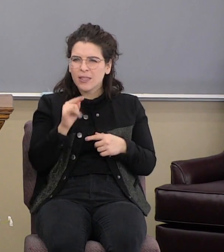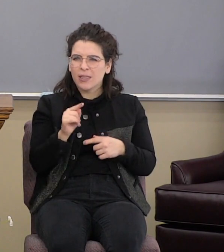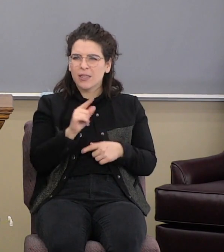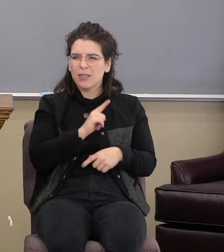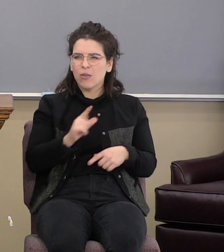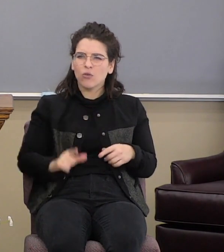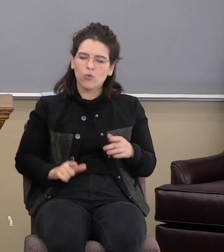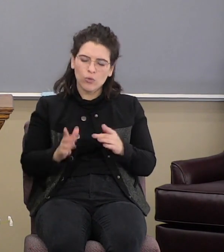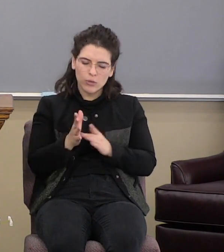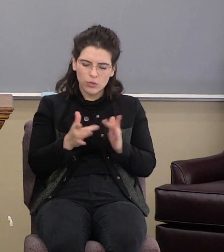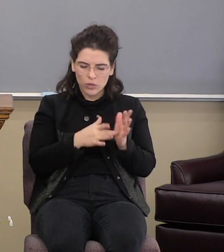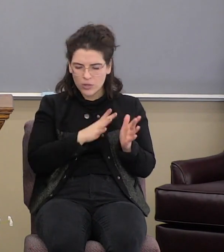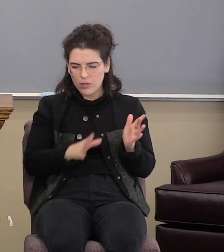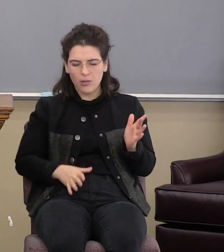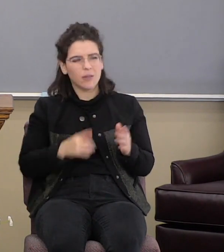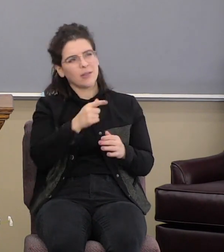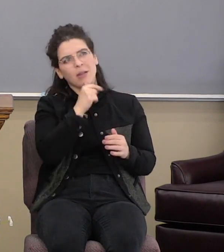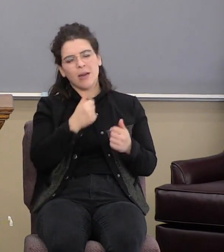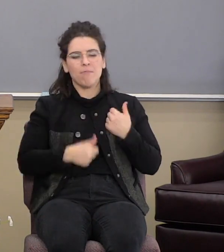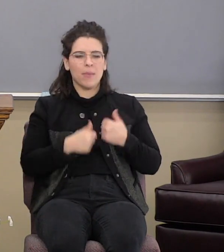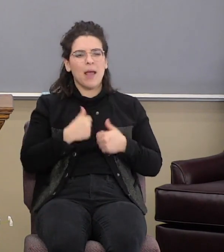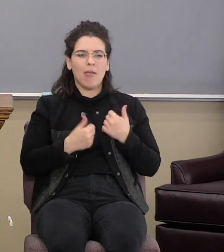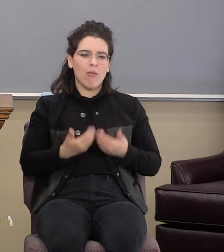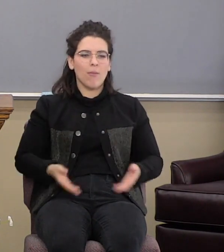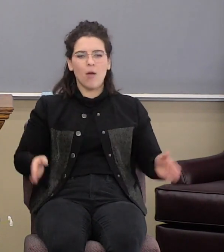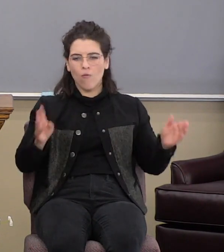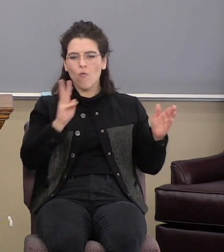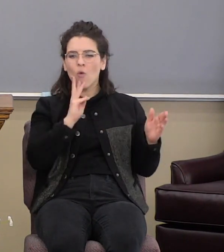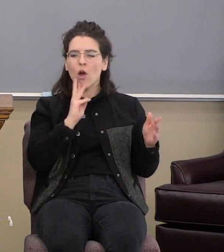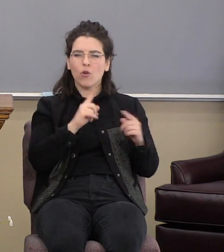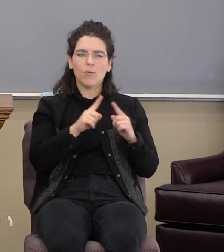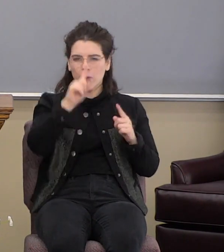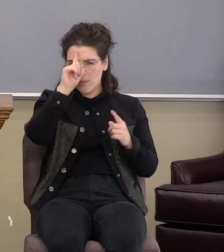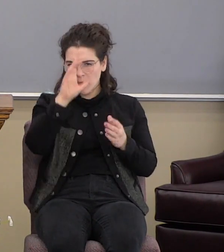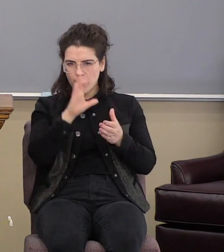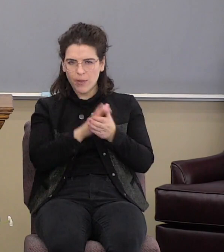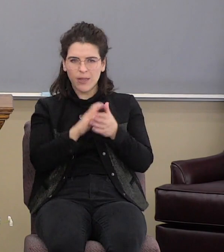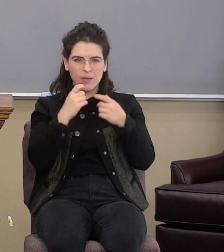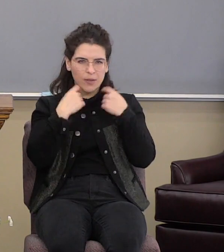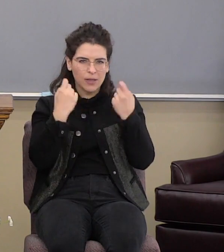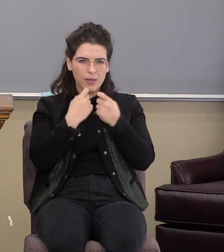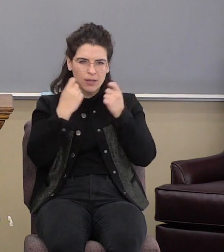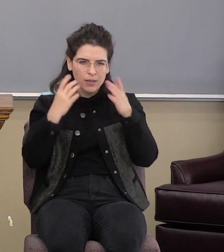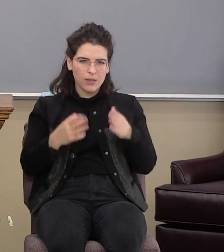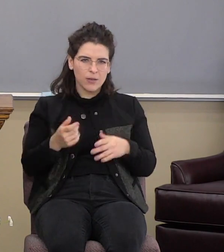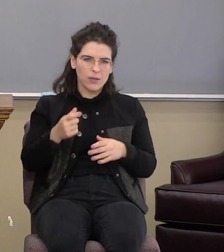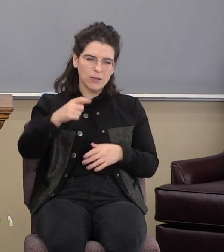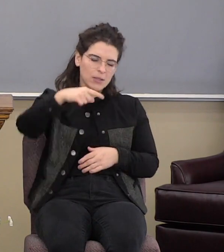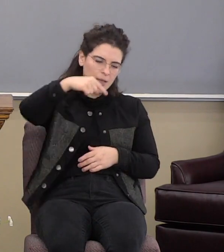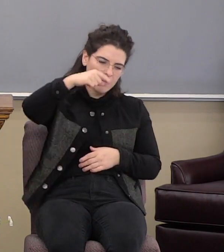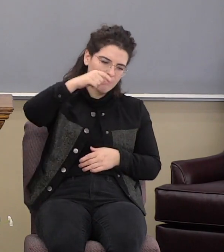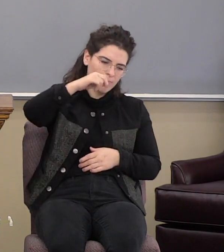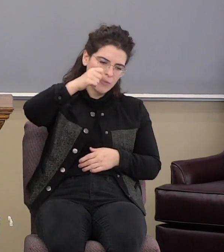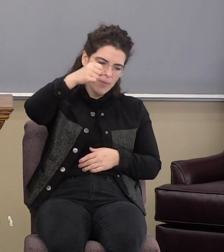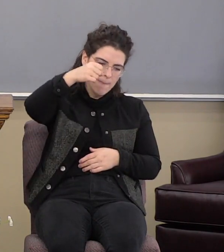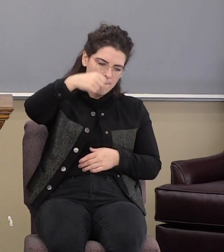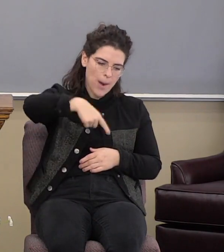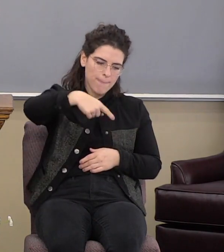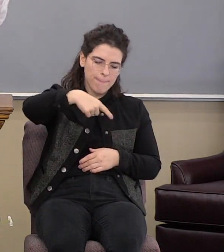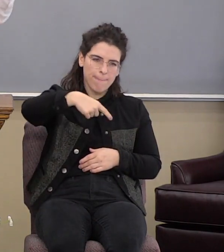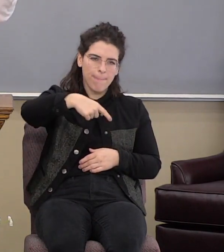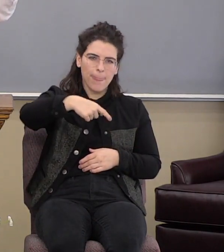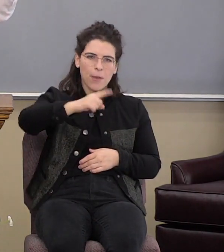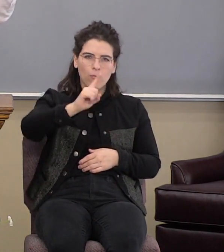identity. The believing sinner, it's like a drop of water added to